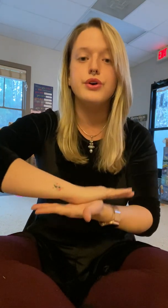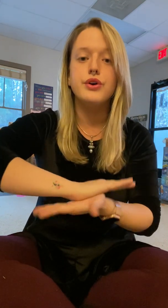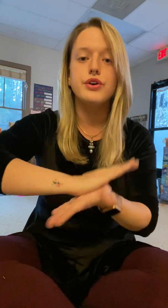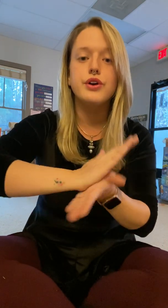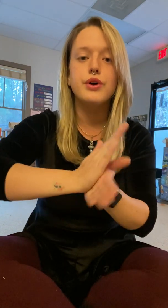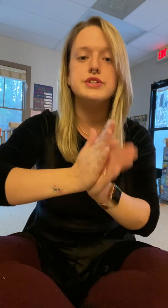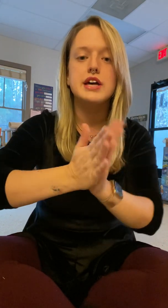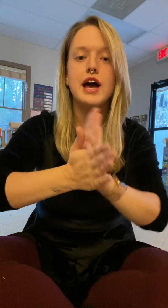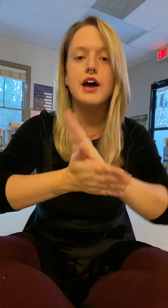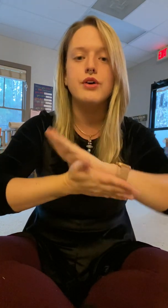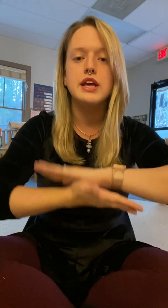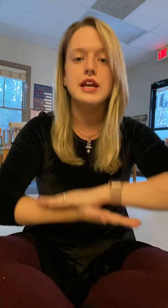you'll go down in